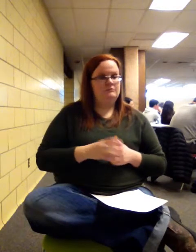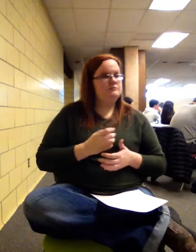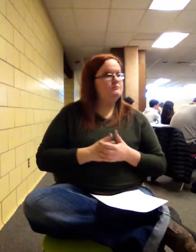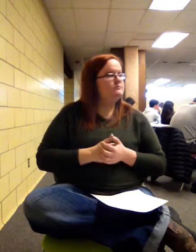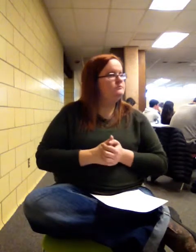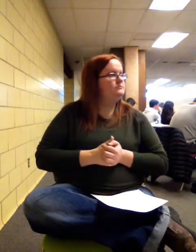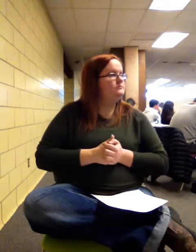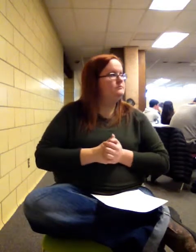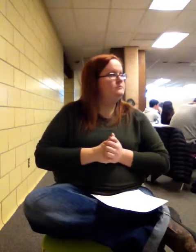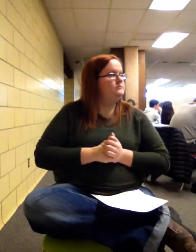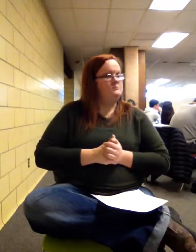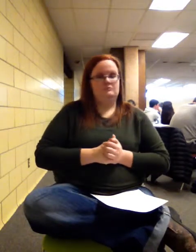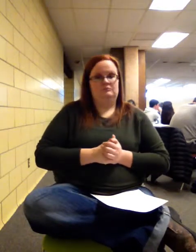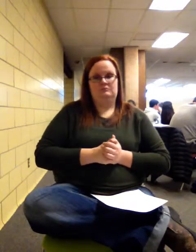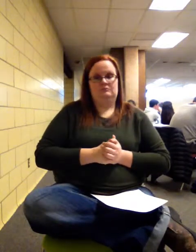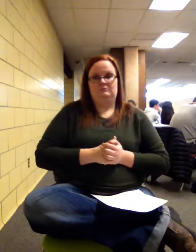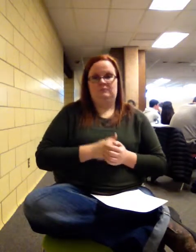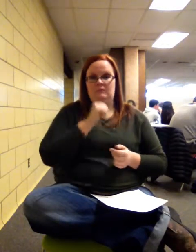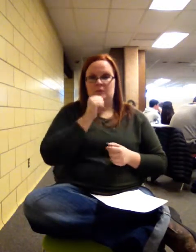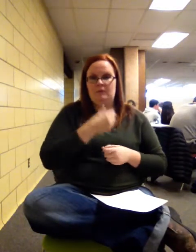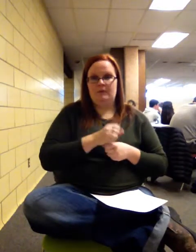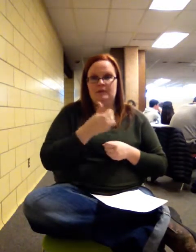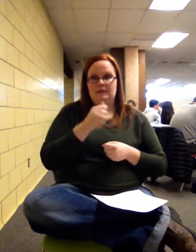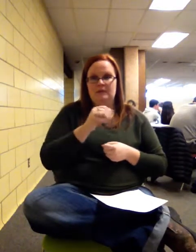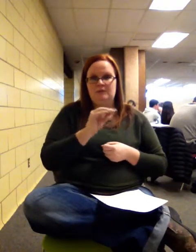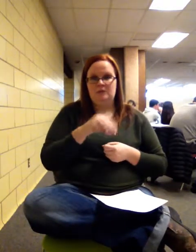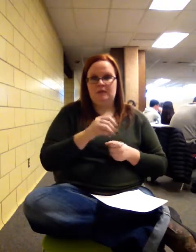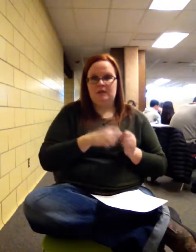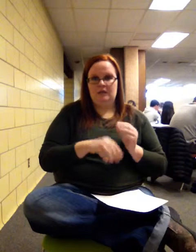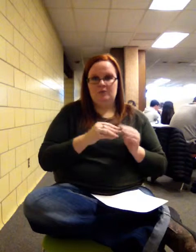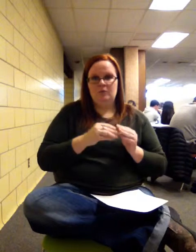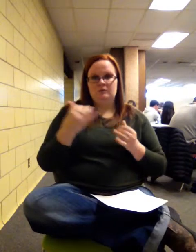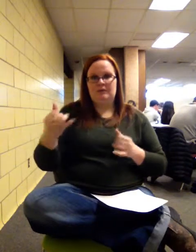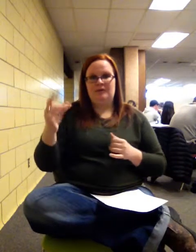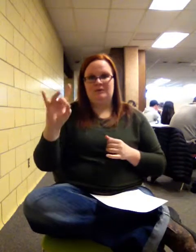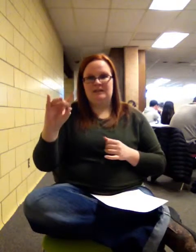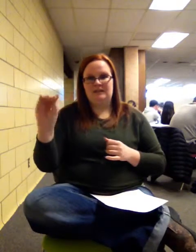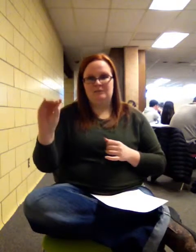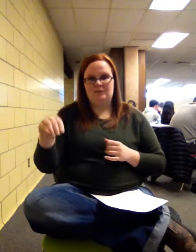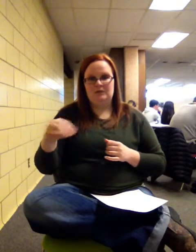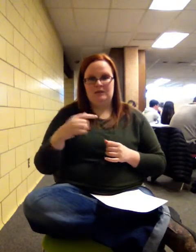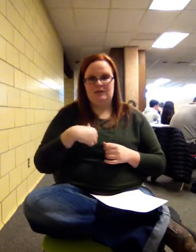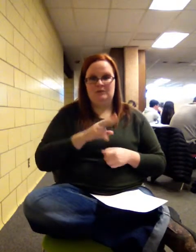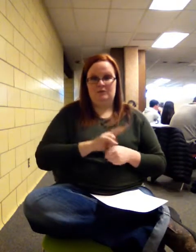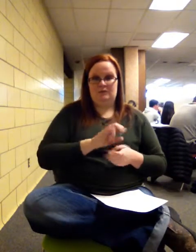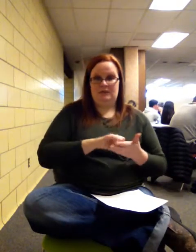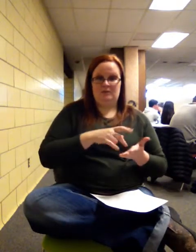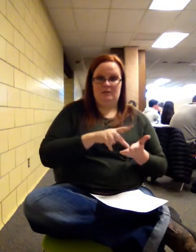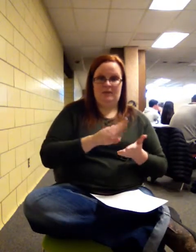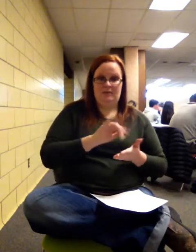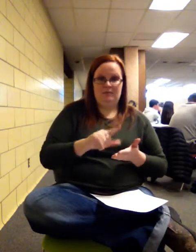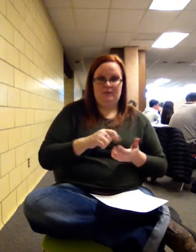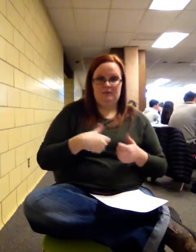I don't make 8%, I don't make 10% anymore, I'm only making 8%. If I was using that to pay my bills, to live off of, it's like I've taken a pay